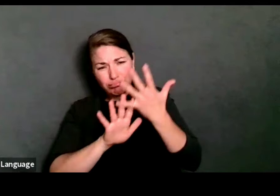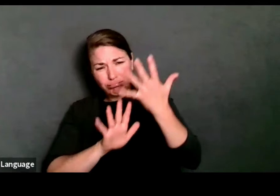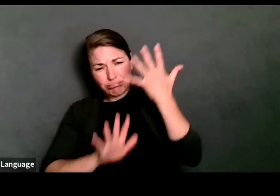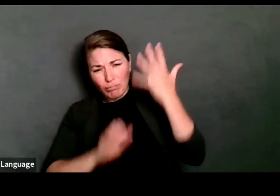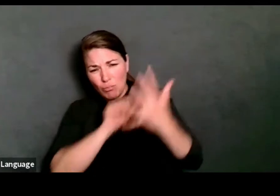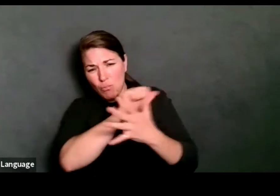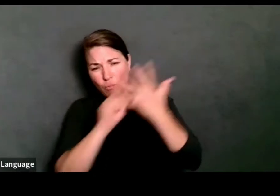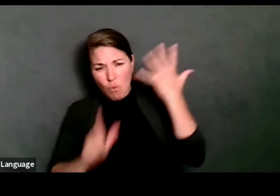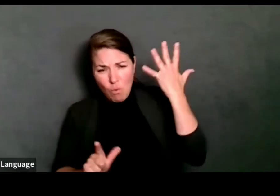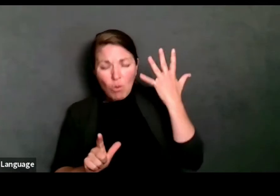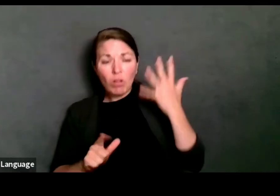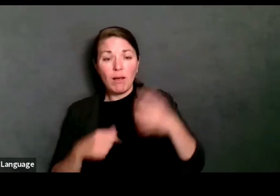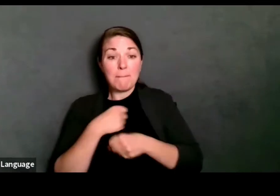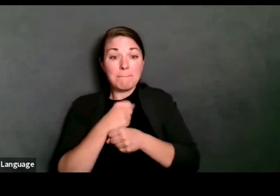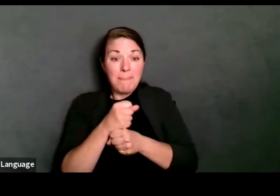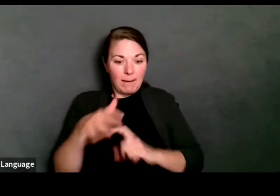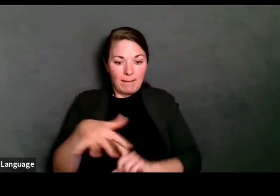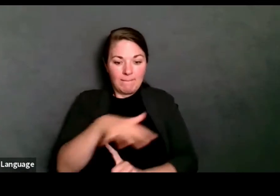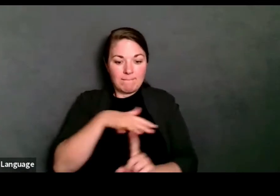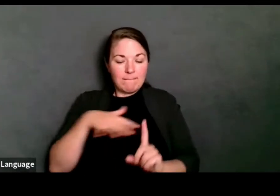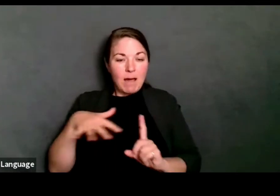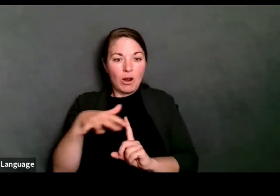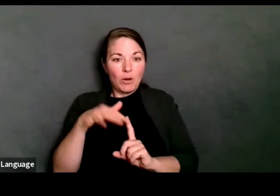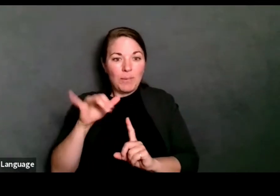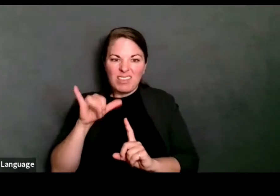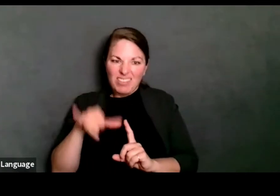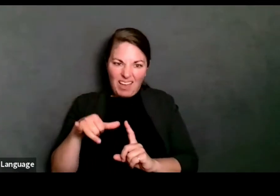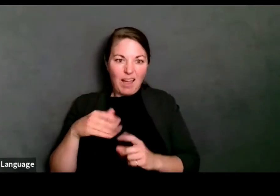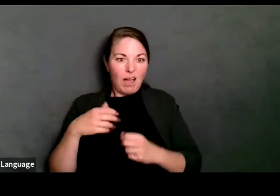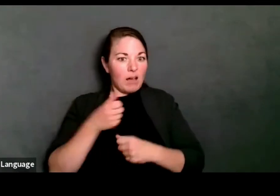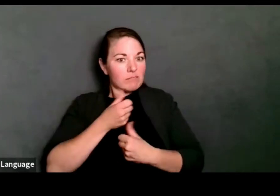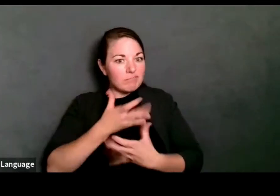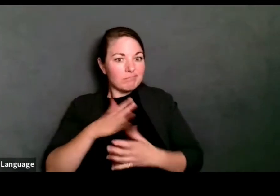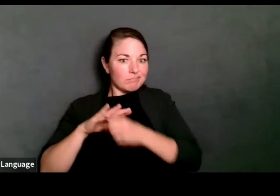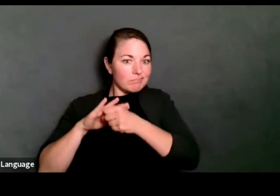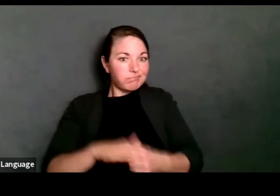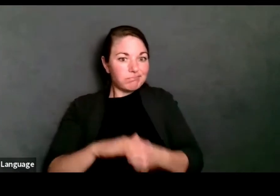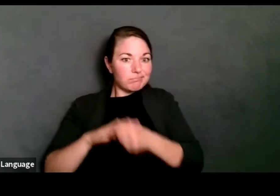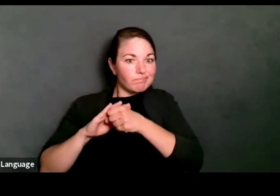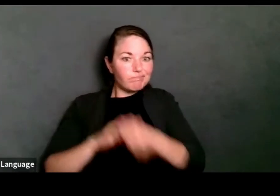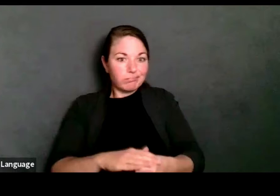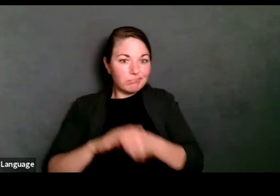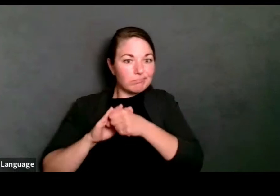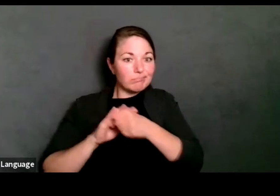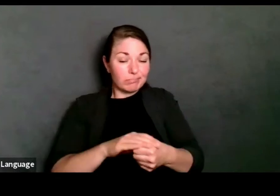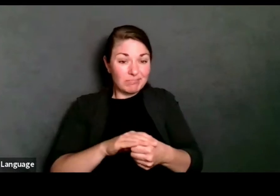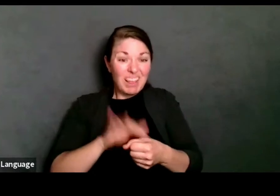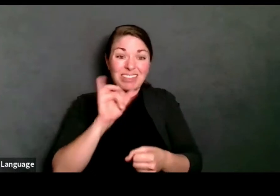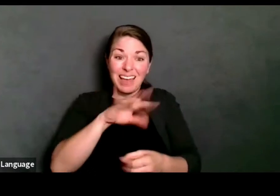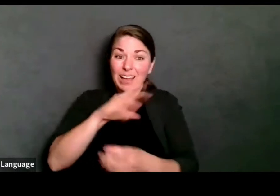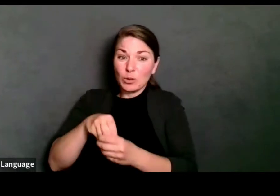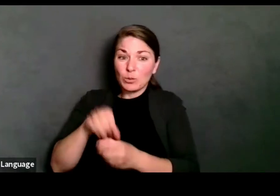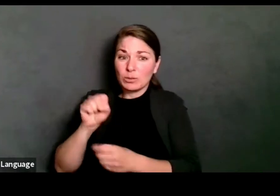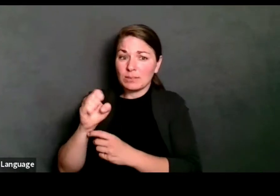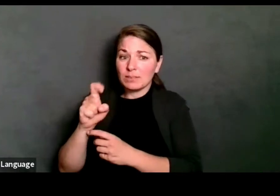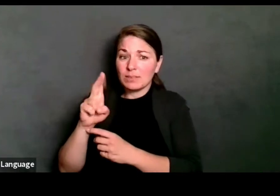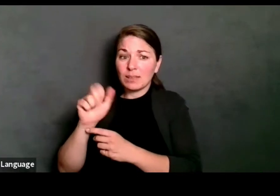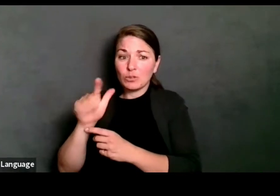etc., have created environments that churn out oppression, including sexual violence. But